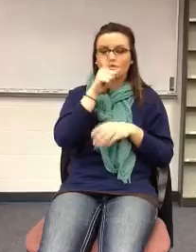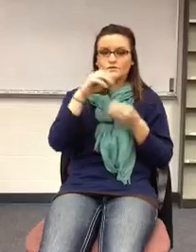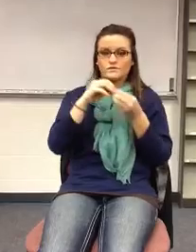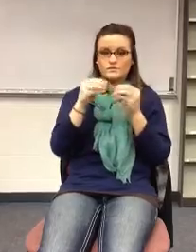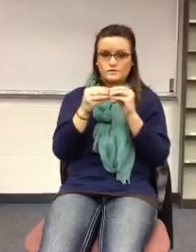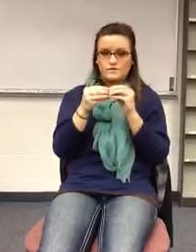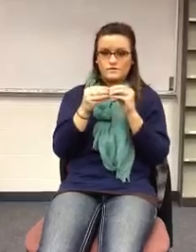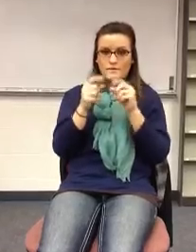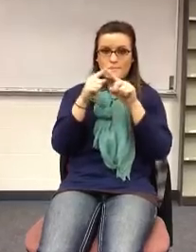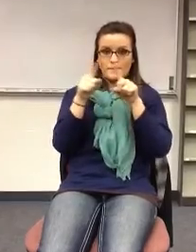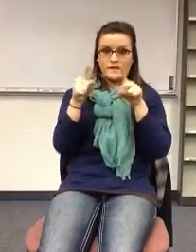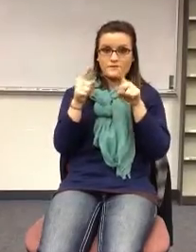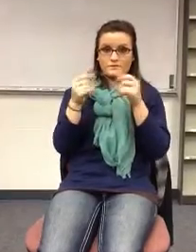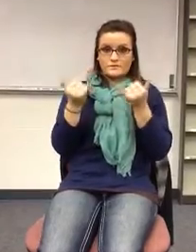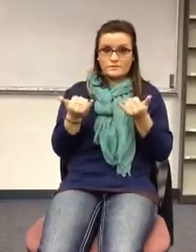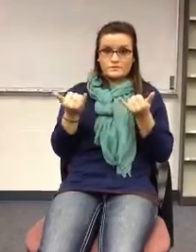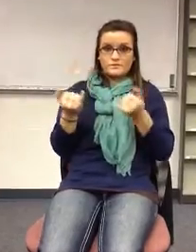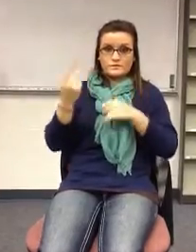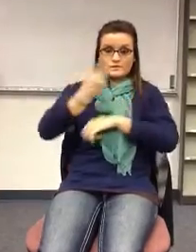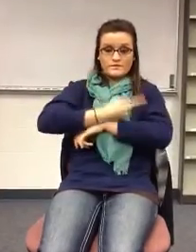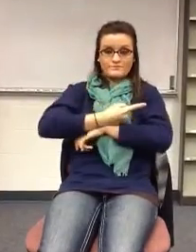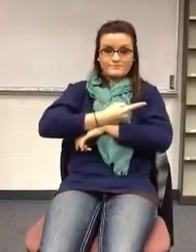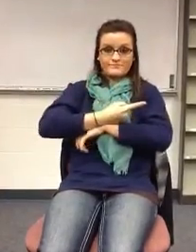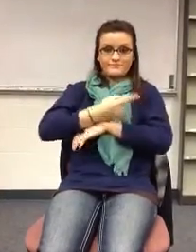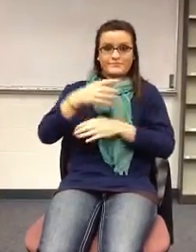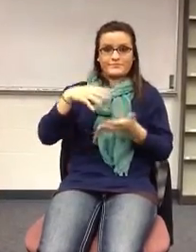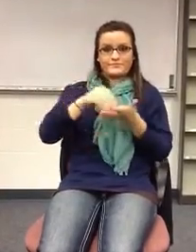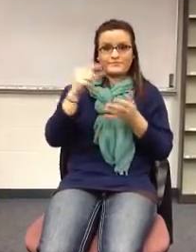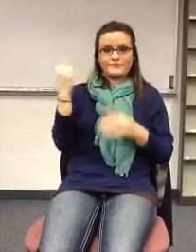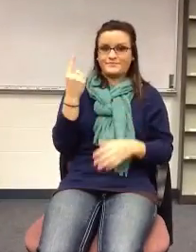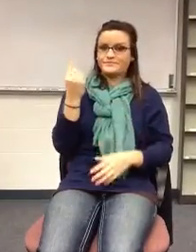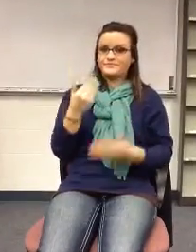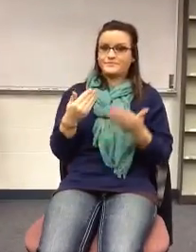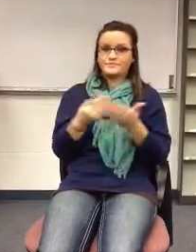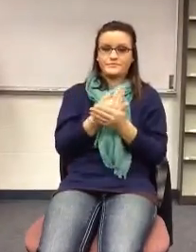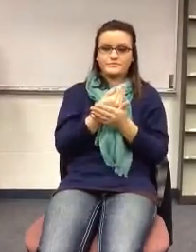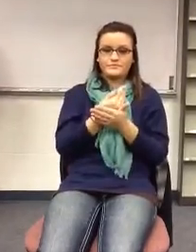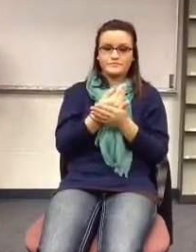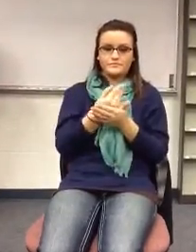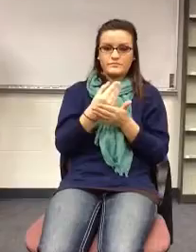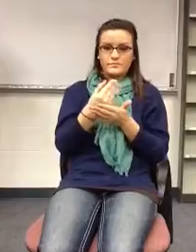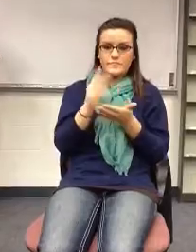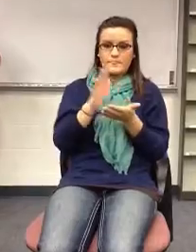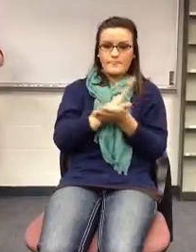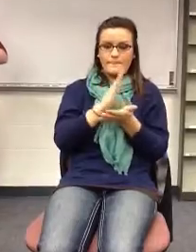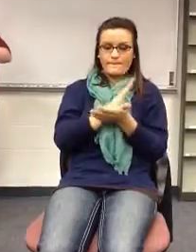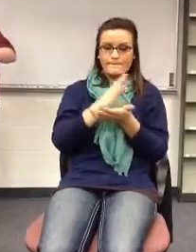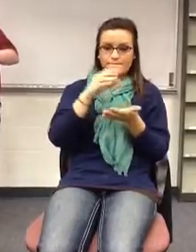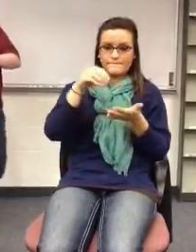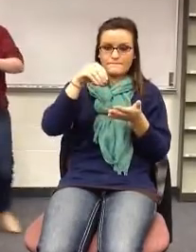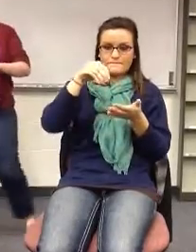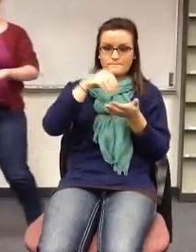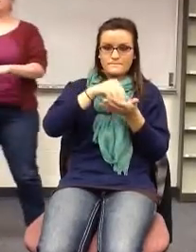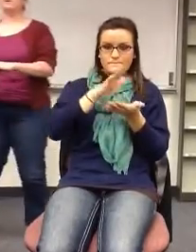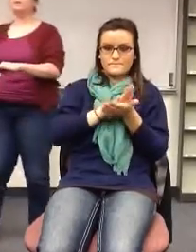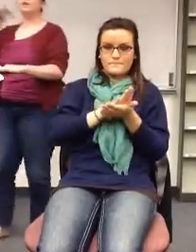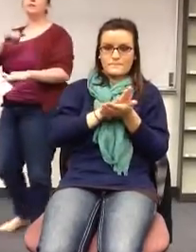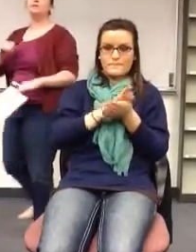So today I'm going to show you something new. So on your paper, if you're at the bottom of the page, turn the page over. Start a new